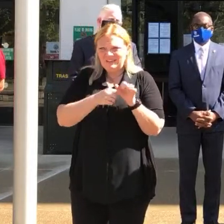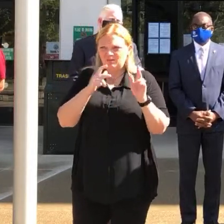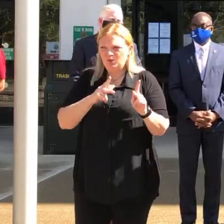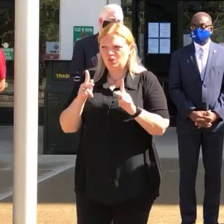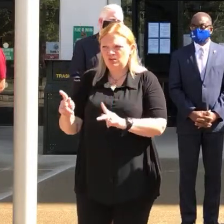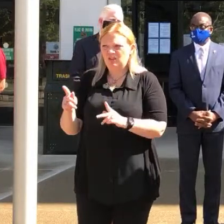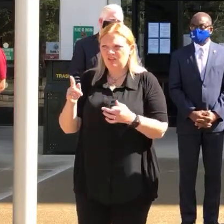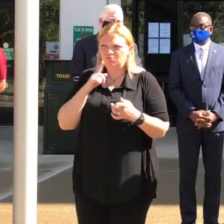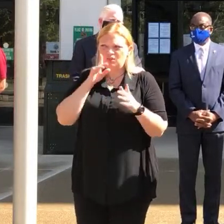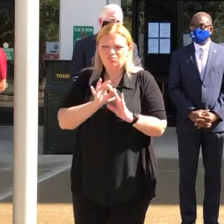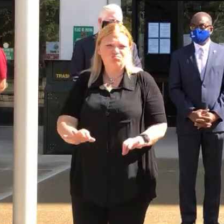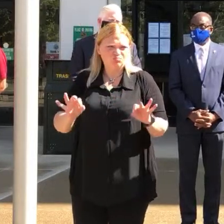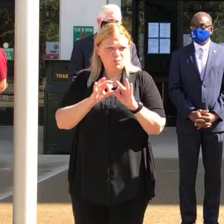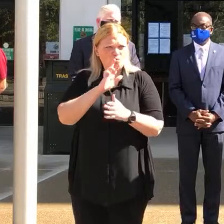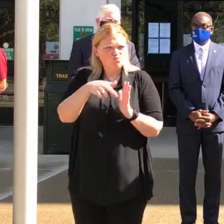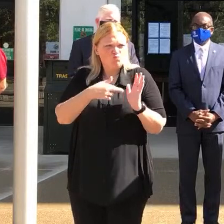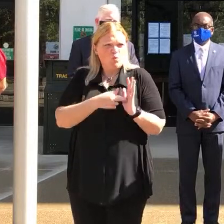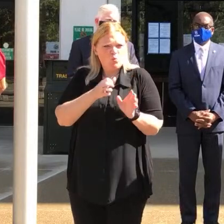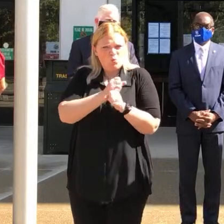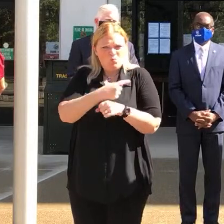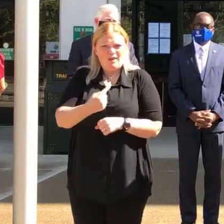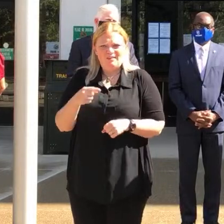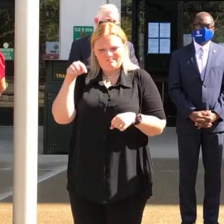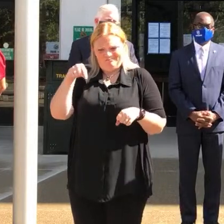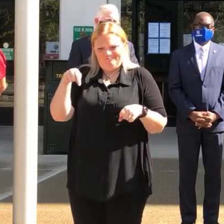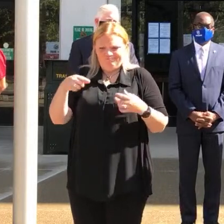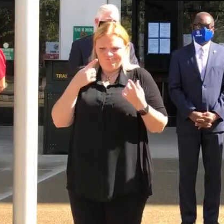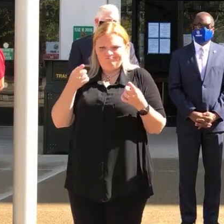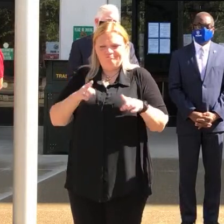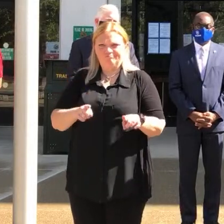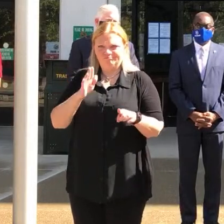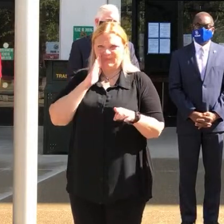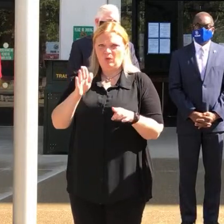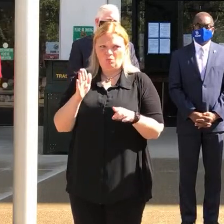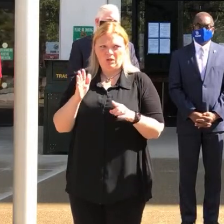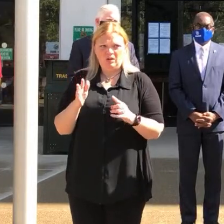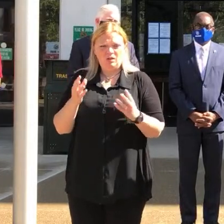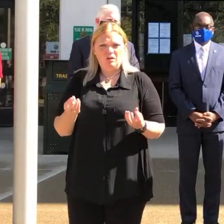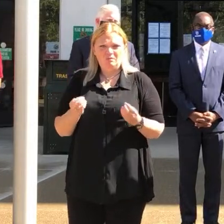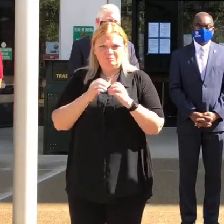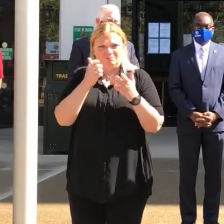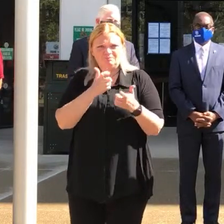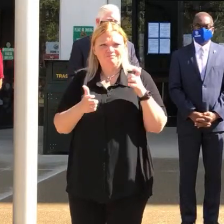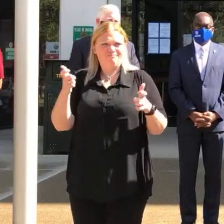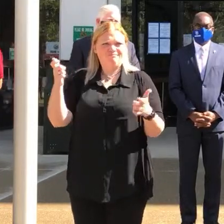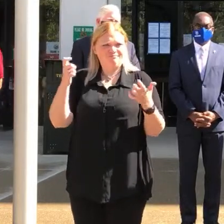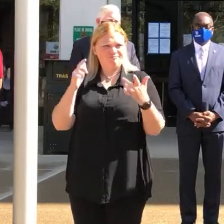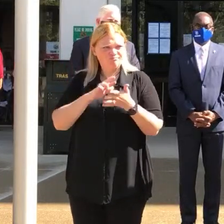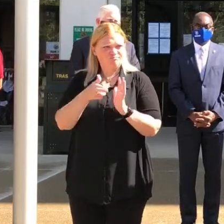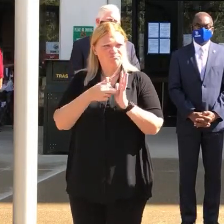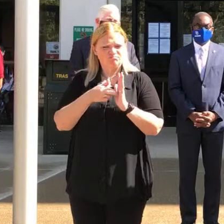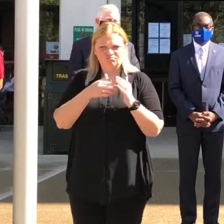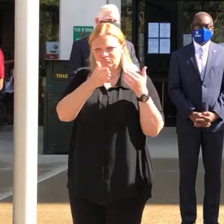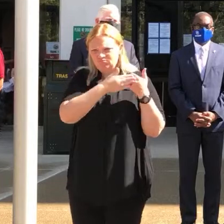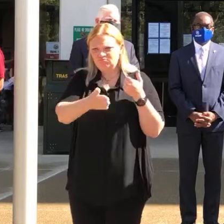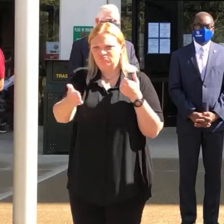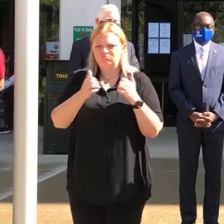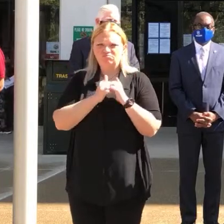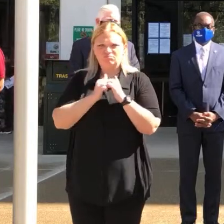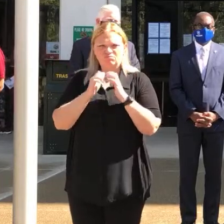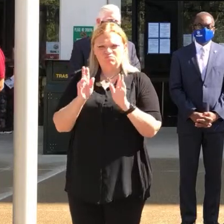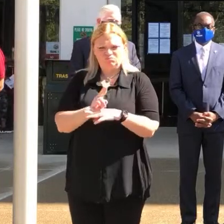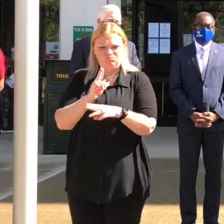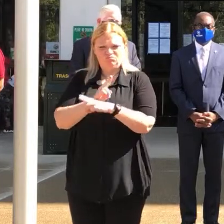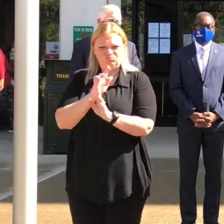played an instrumental role in making this happen and will be playing a greater role as we go forward with regards to the implementation